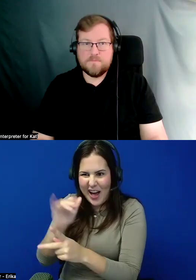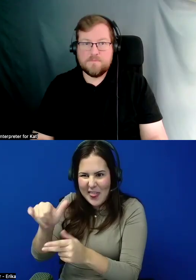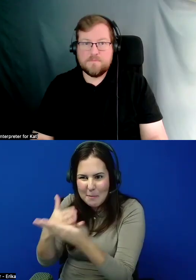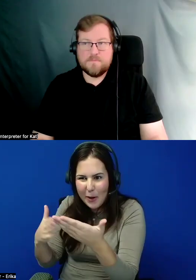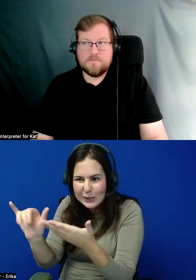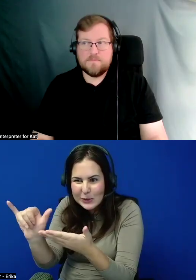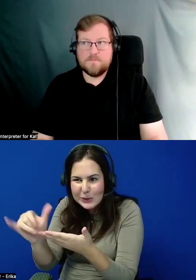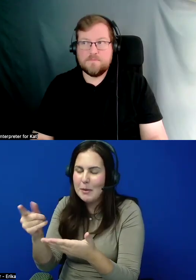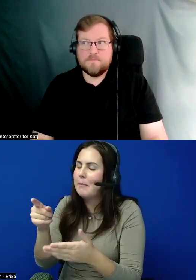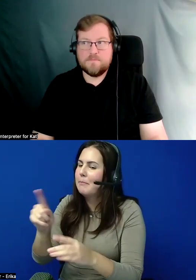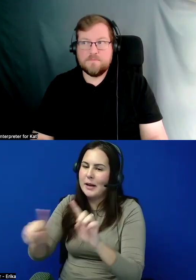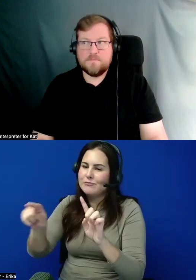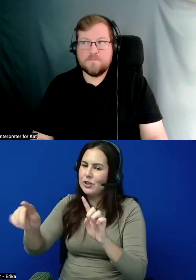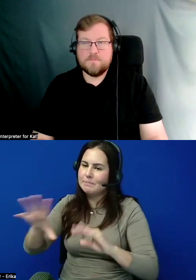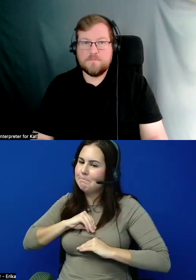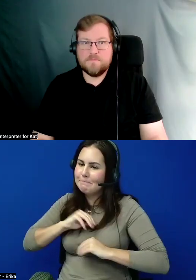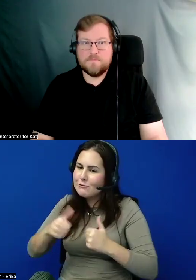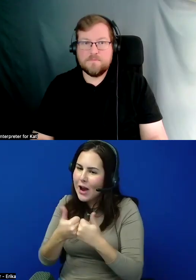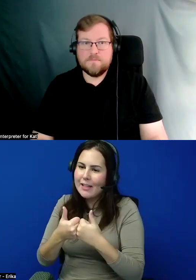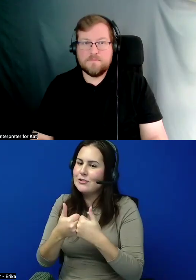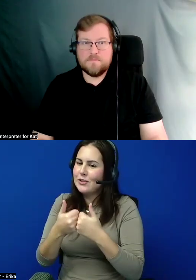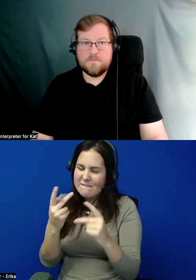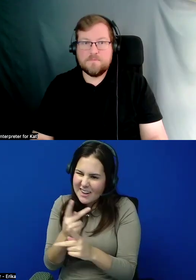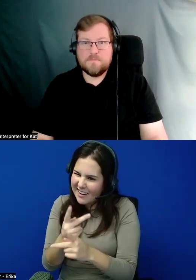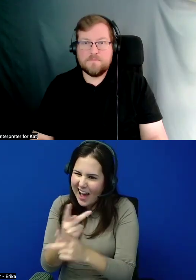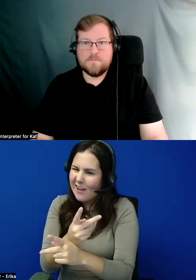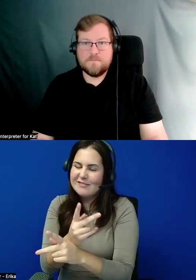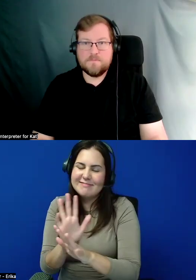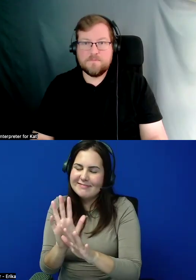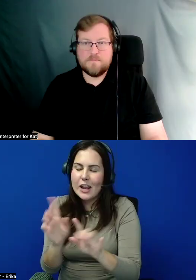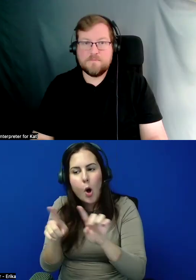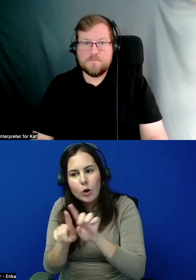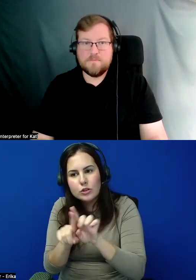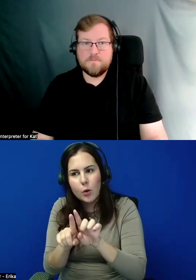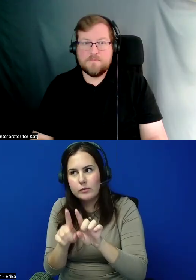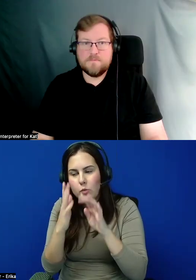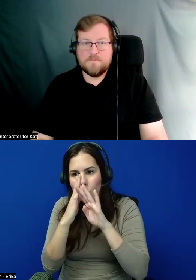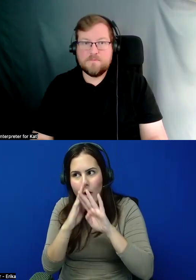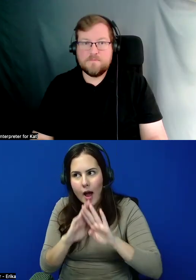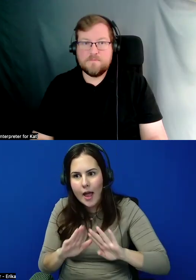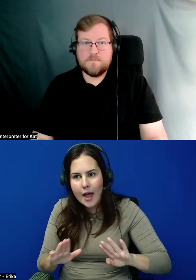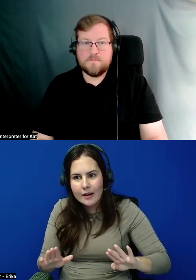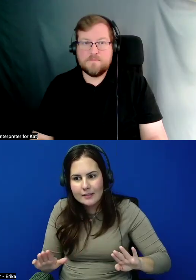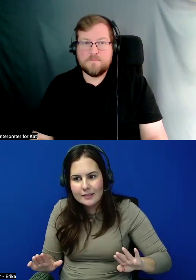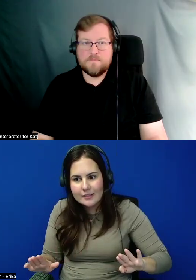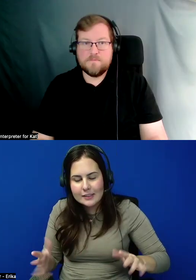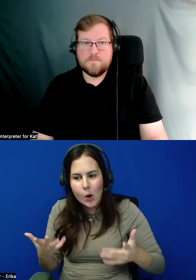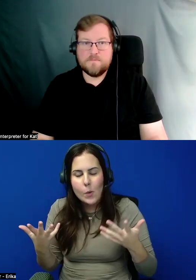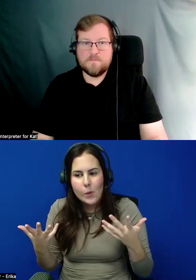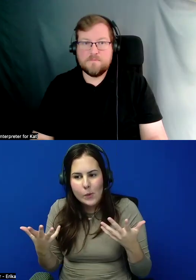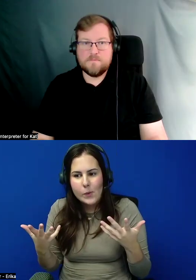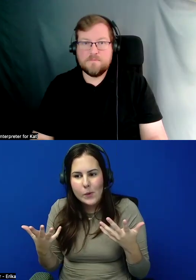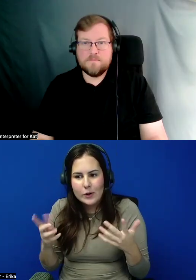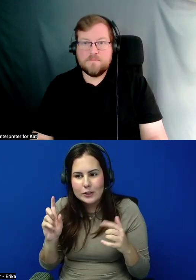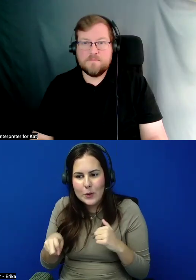but she was great and she did a bunch of takes. And also, it was totally quiet. So it's just one of those things where you have